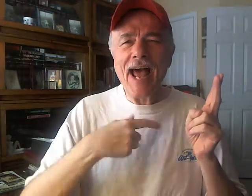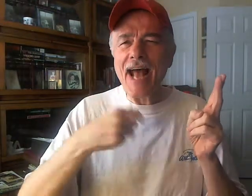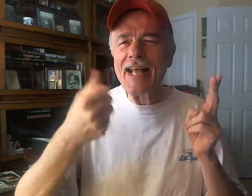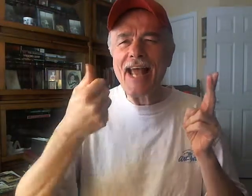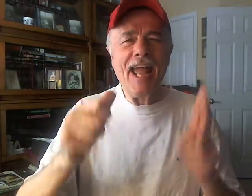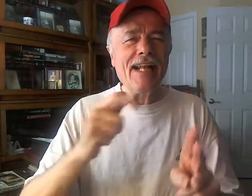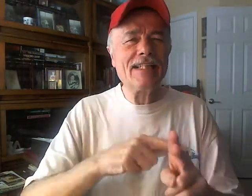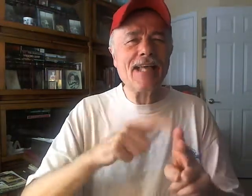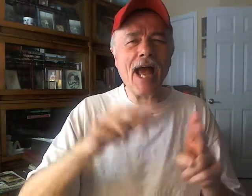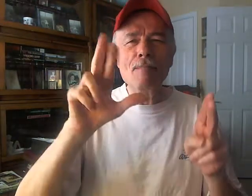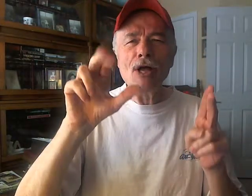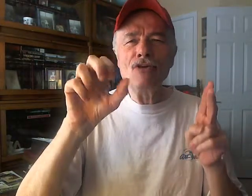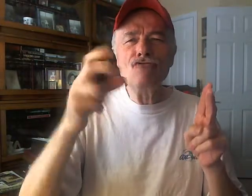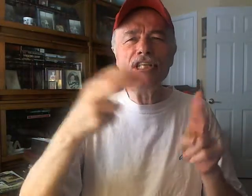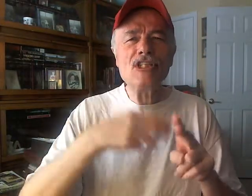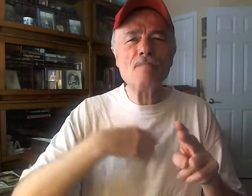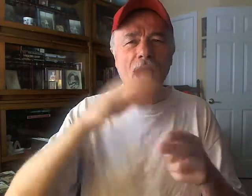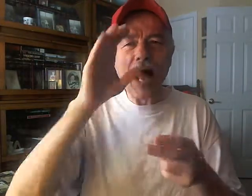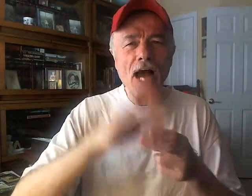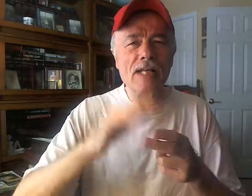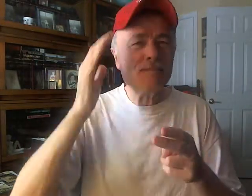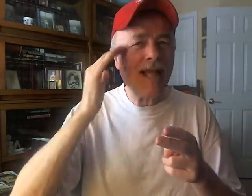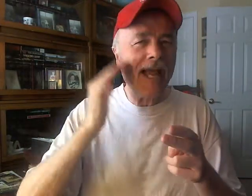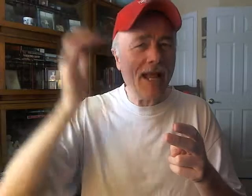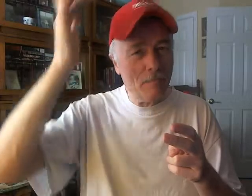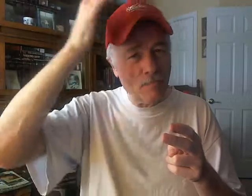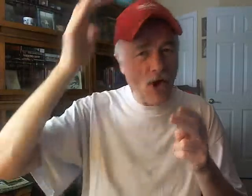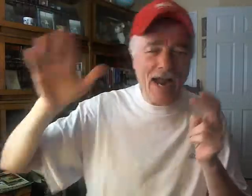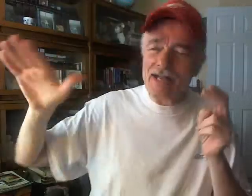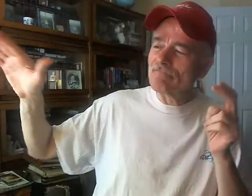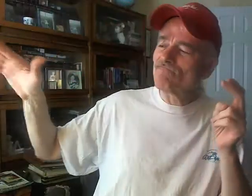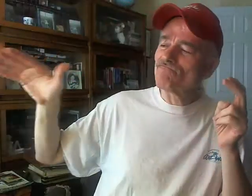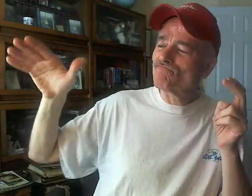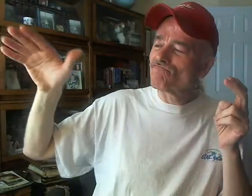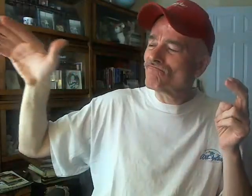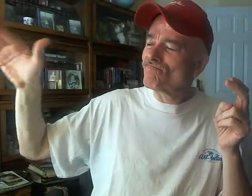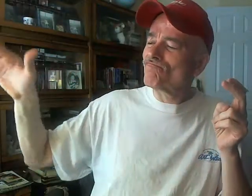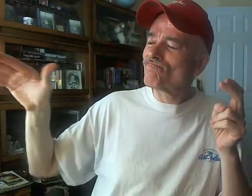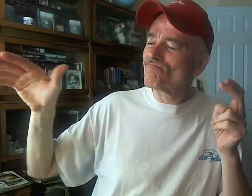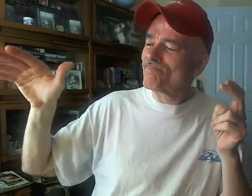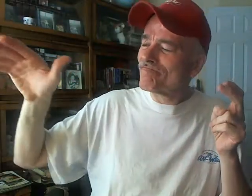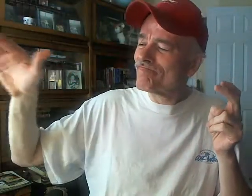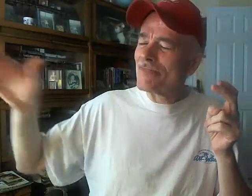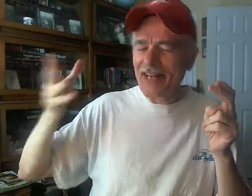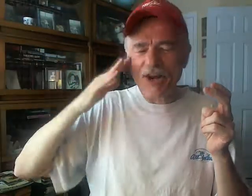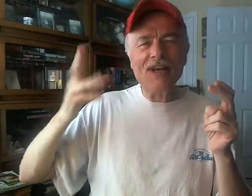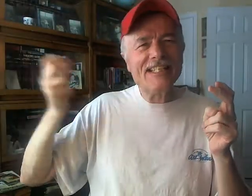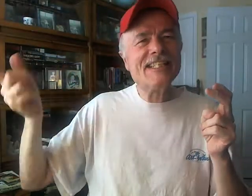I can any time. You smell my husband here. Boy. No, he's